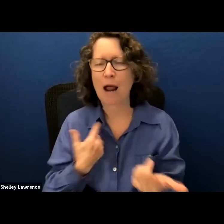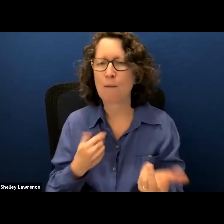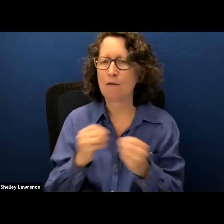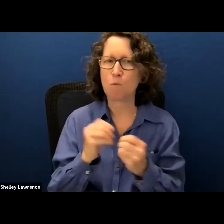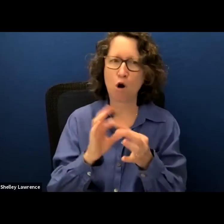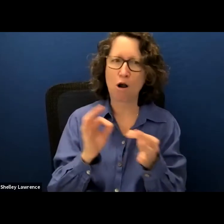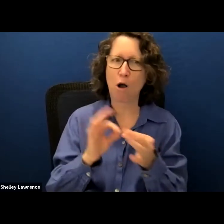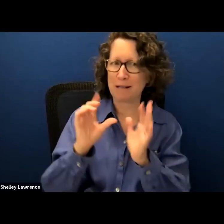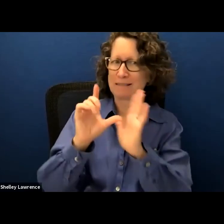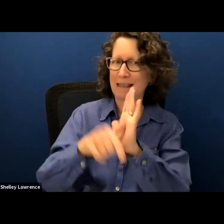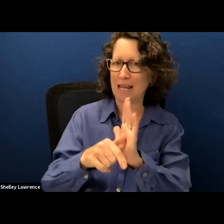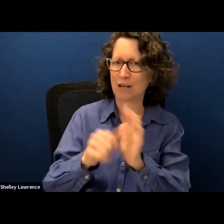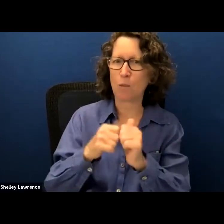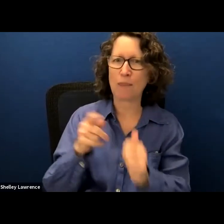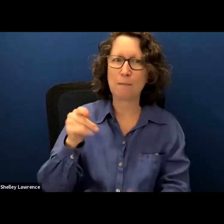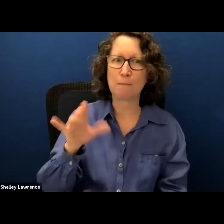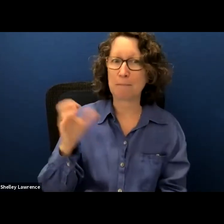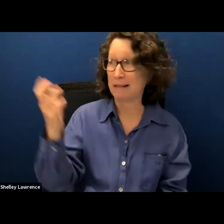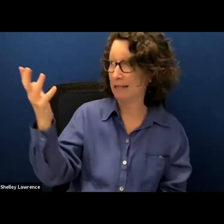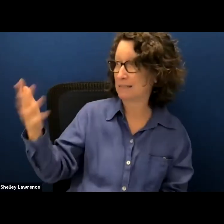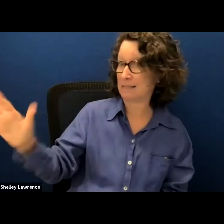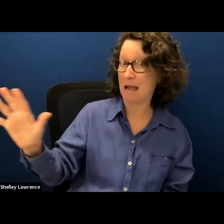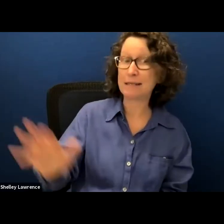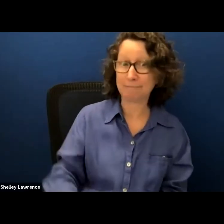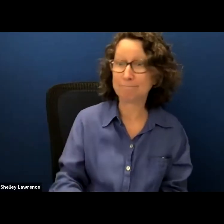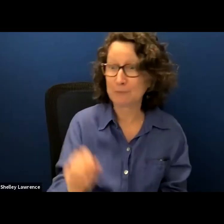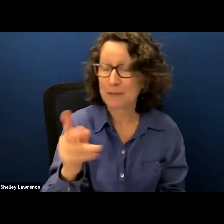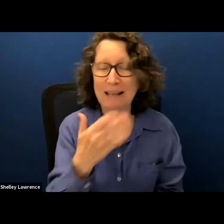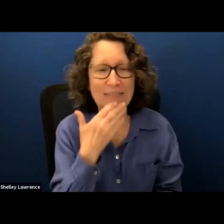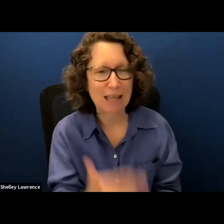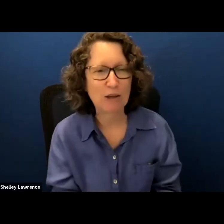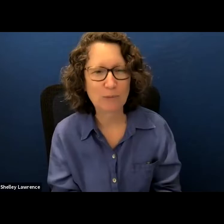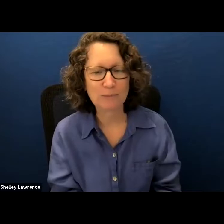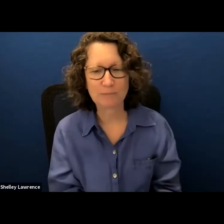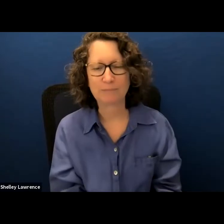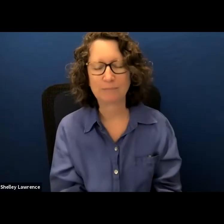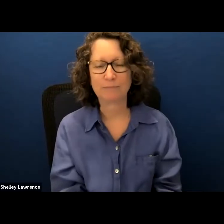comments later when the public is done commenting. Thank you.